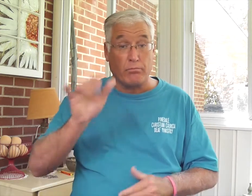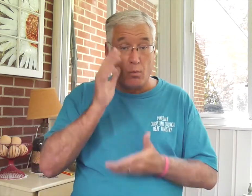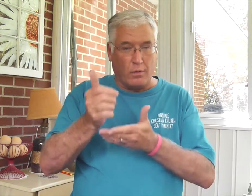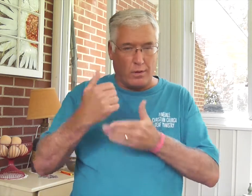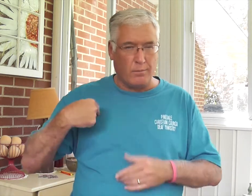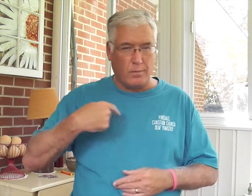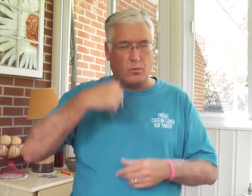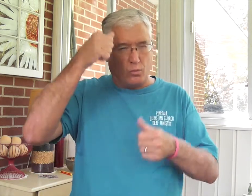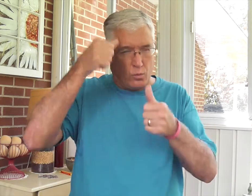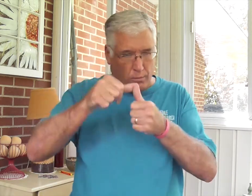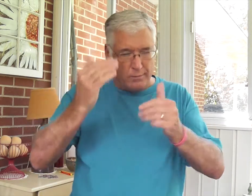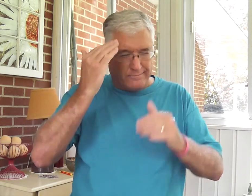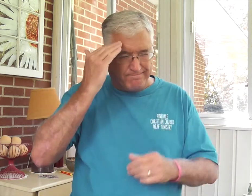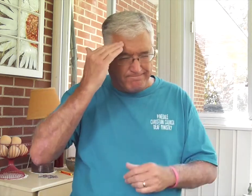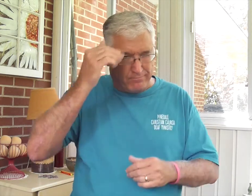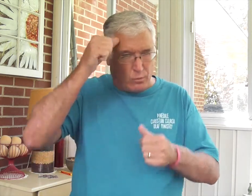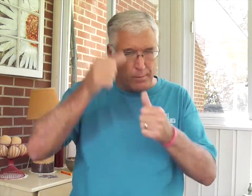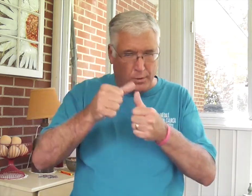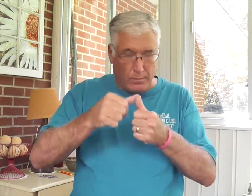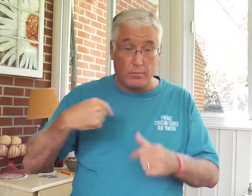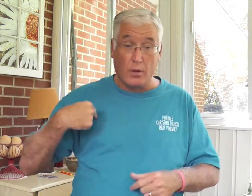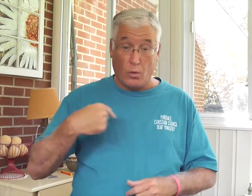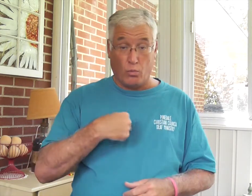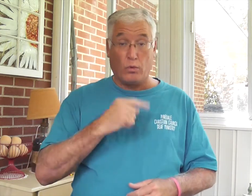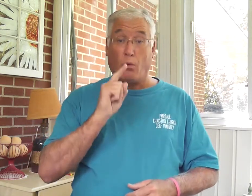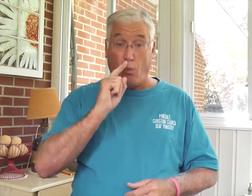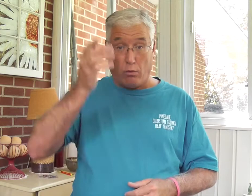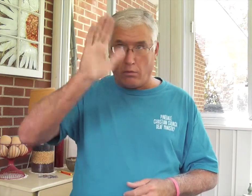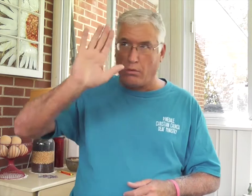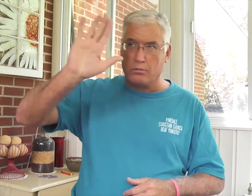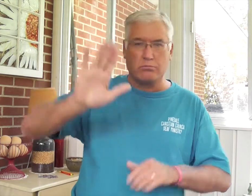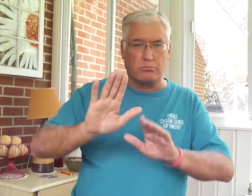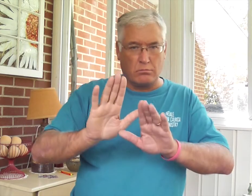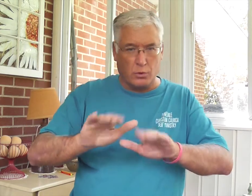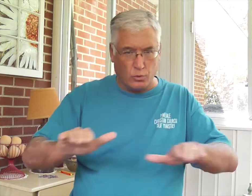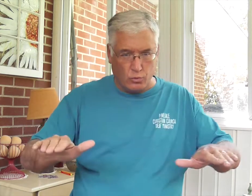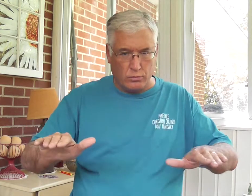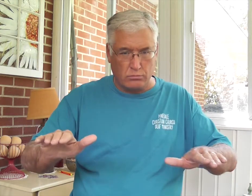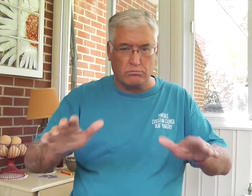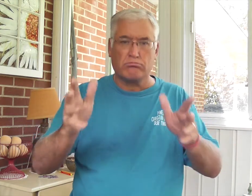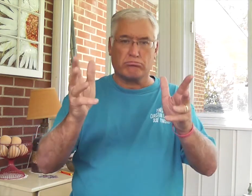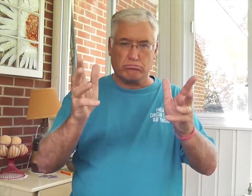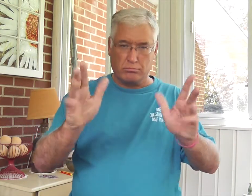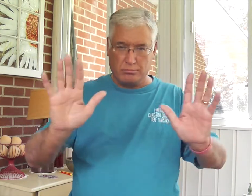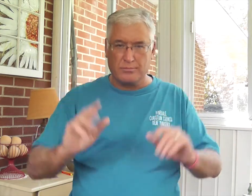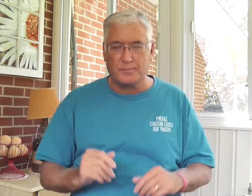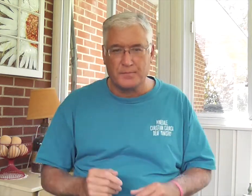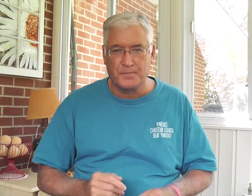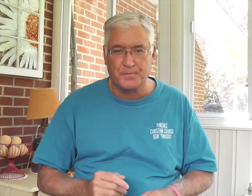say. Those things will help us to remember that we are God's children.